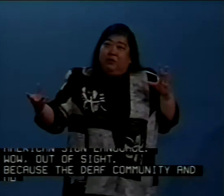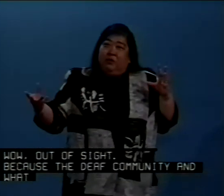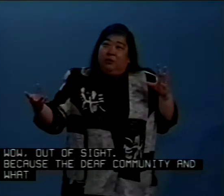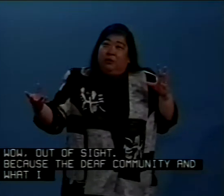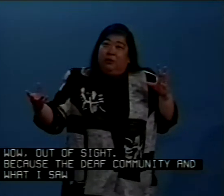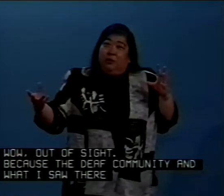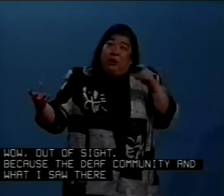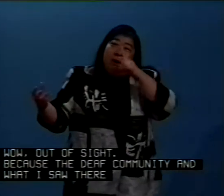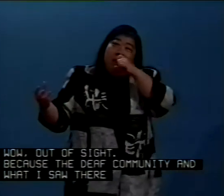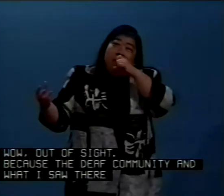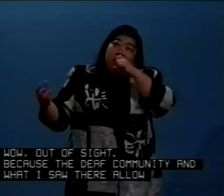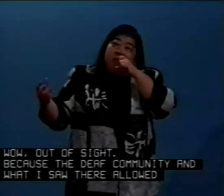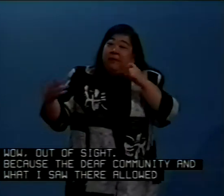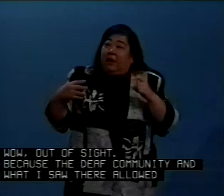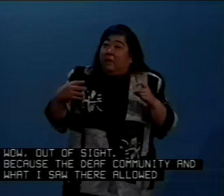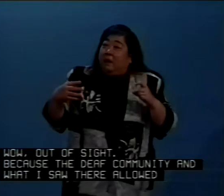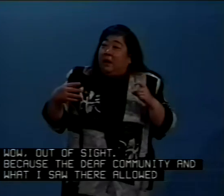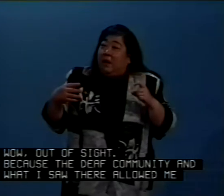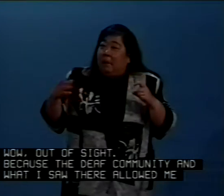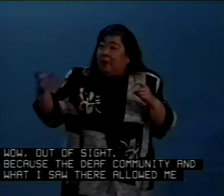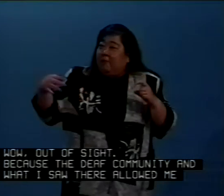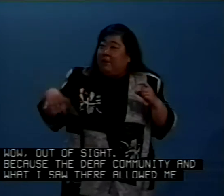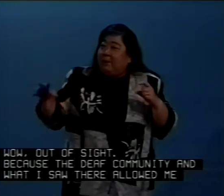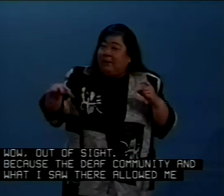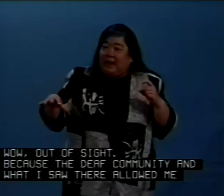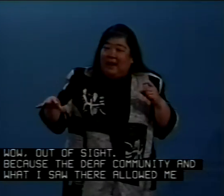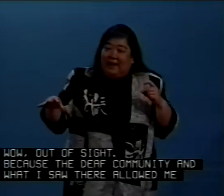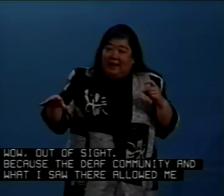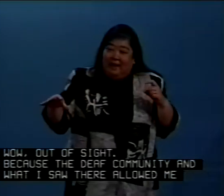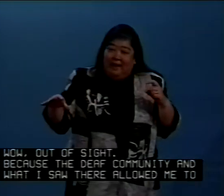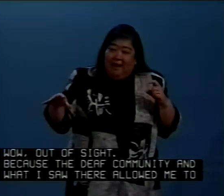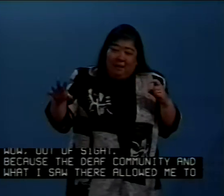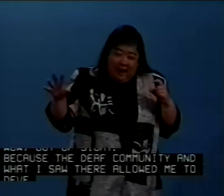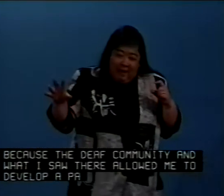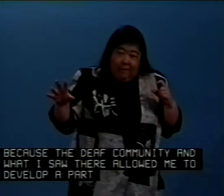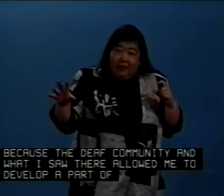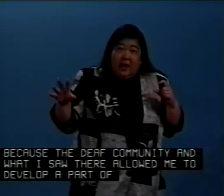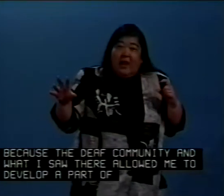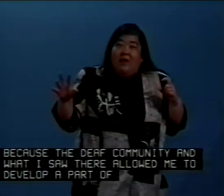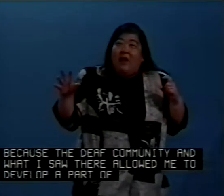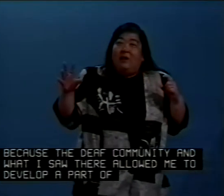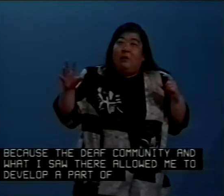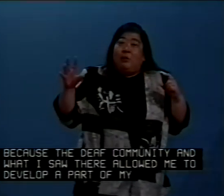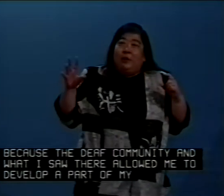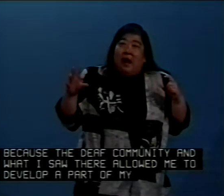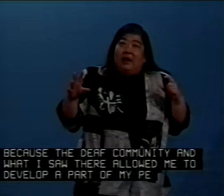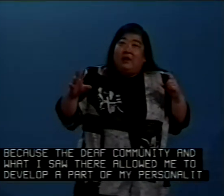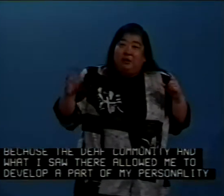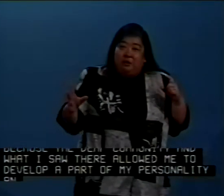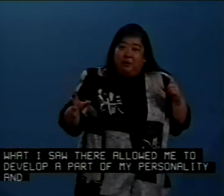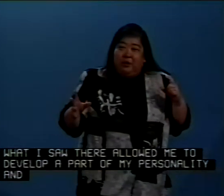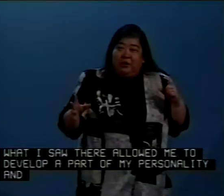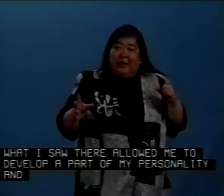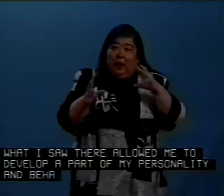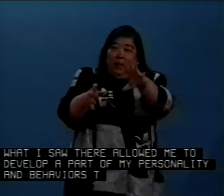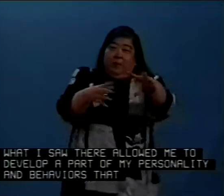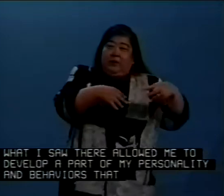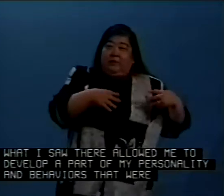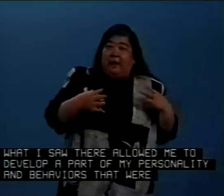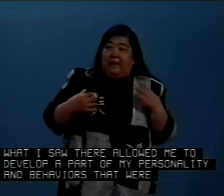to develop a part of my personality and behaviors that were not encouraged in other parts of my